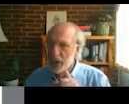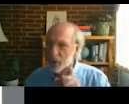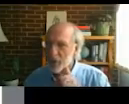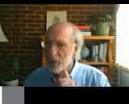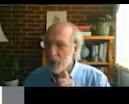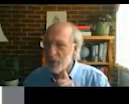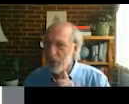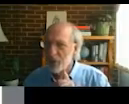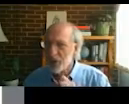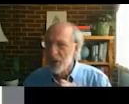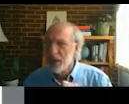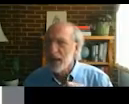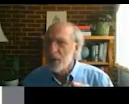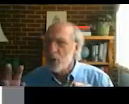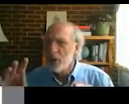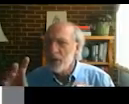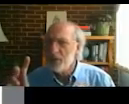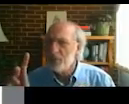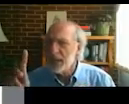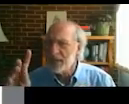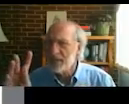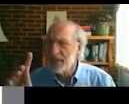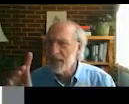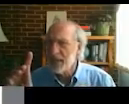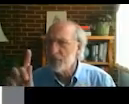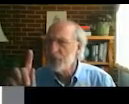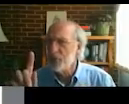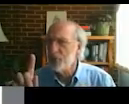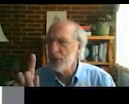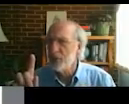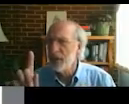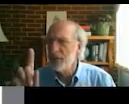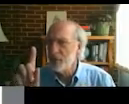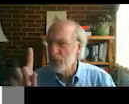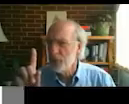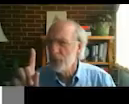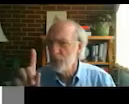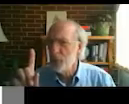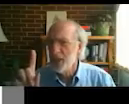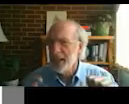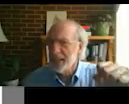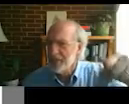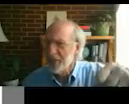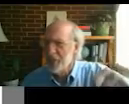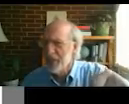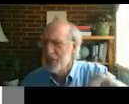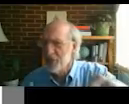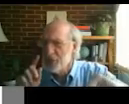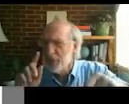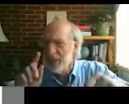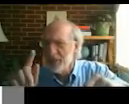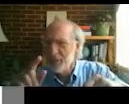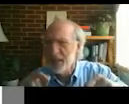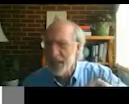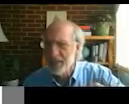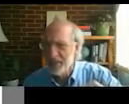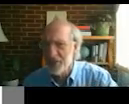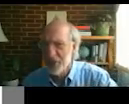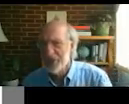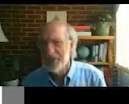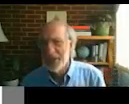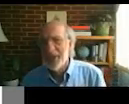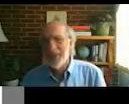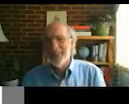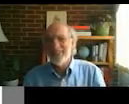Before we go on, I want to make one admission. I only practice sign language when I'm driving with one hand. The other hand is on the wheel and my